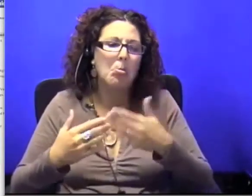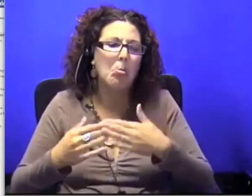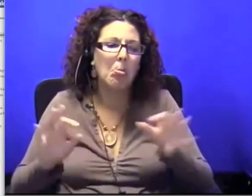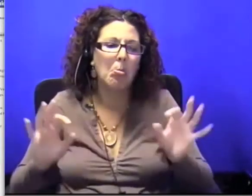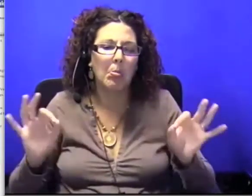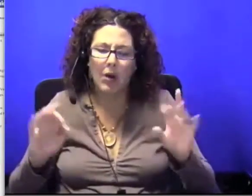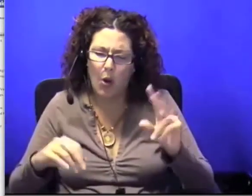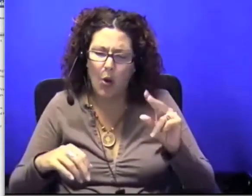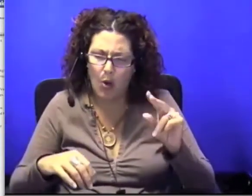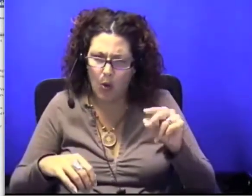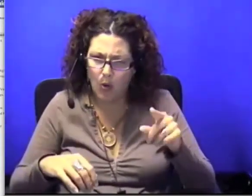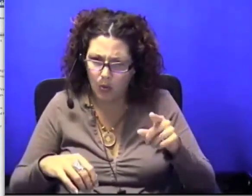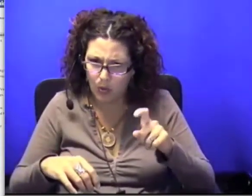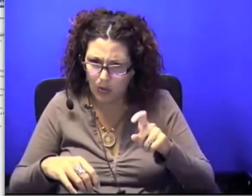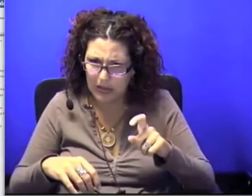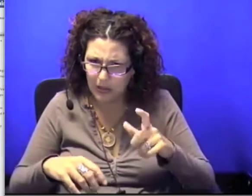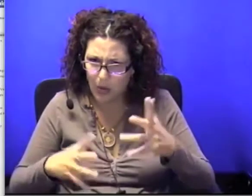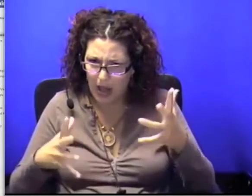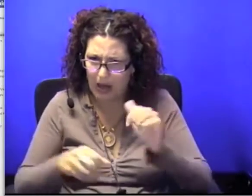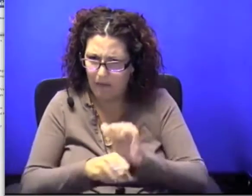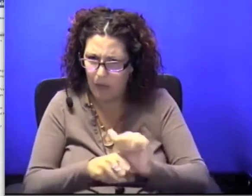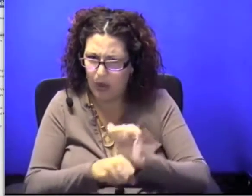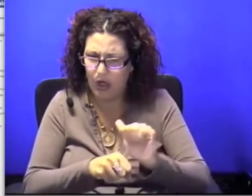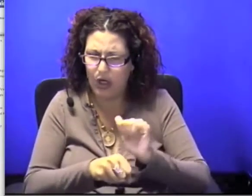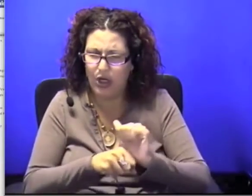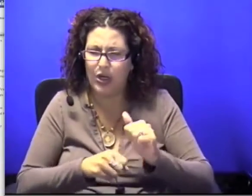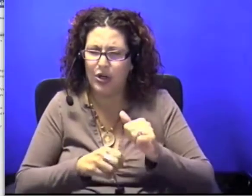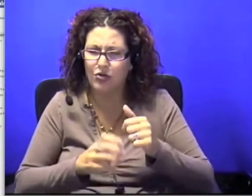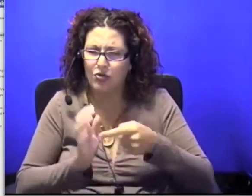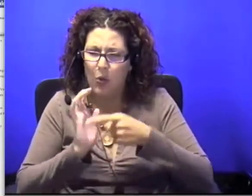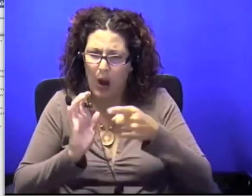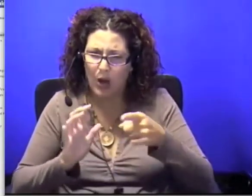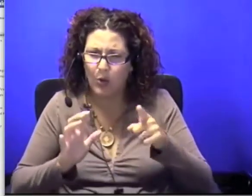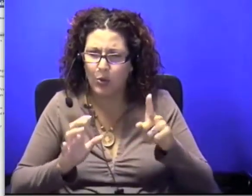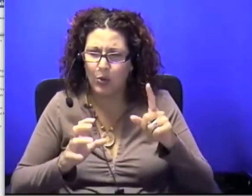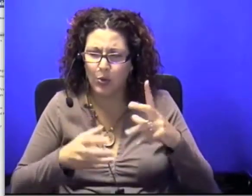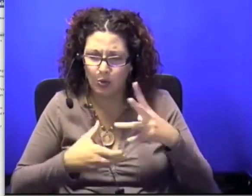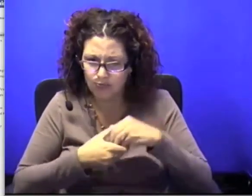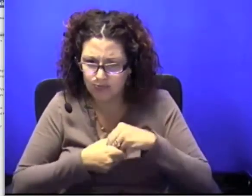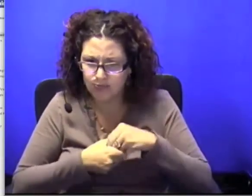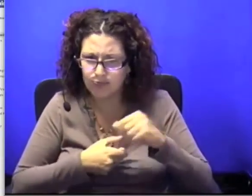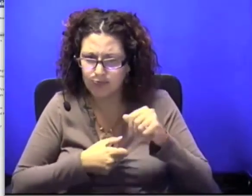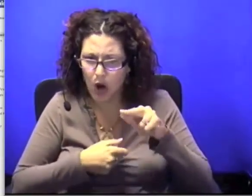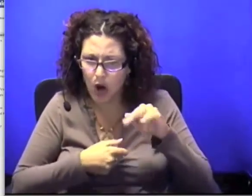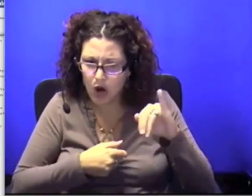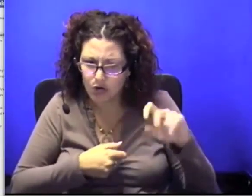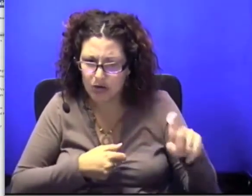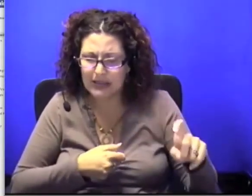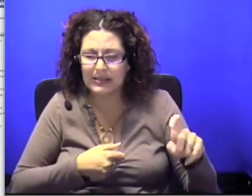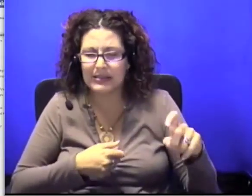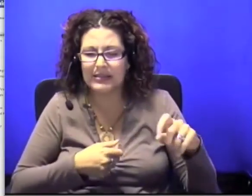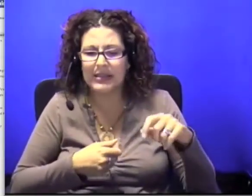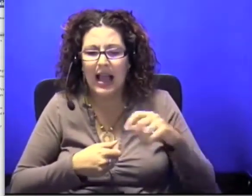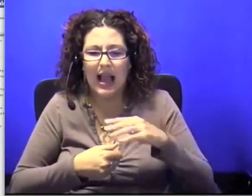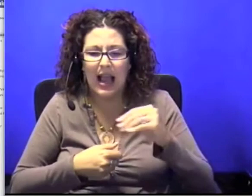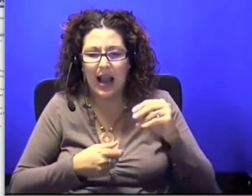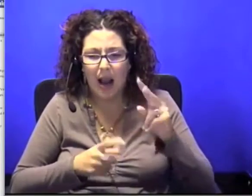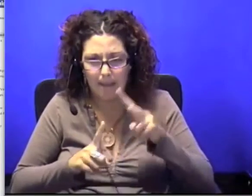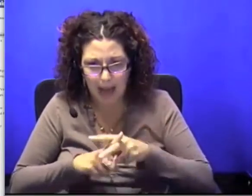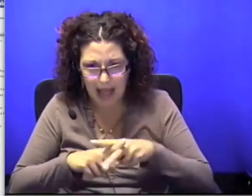easy. It's going to require dedication on your part. It's going to require you to be with us in RX as you learn these skills